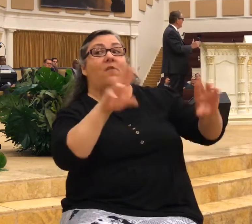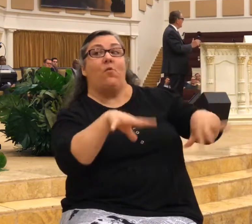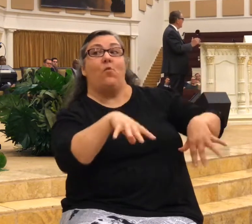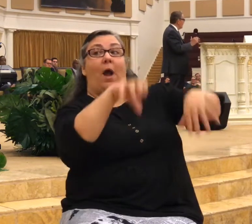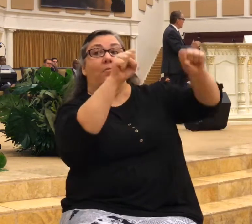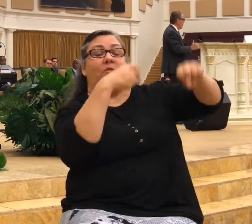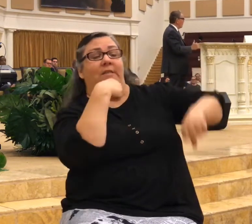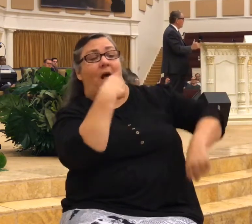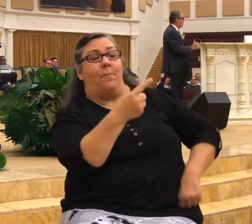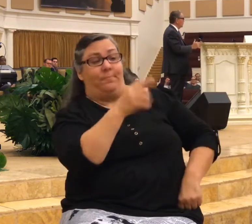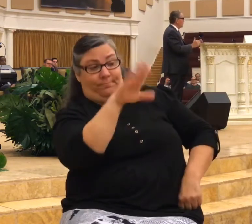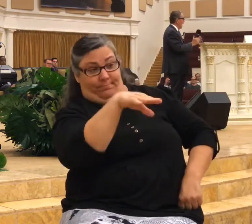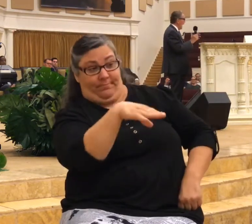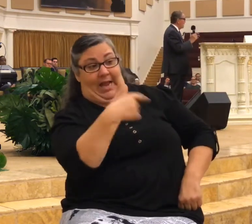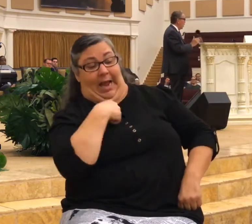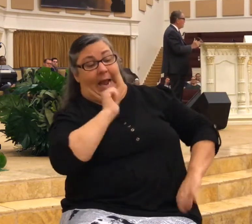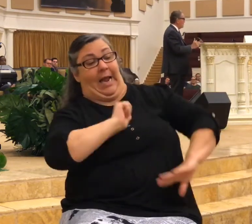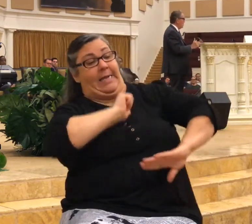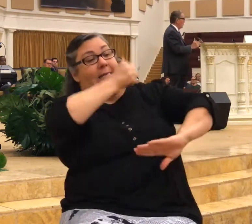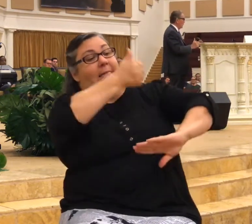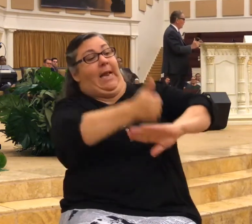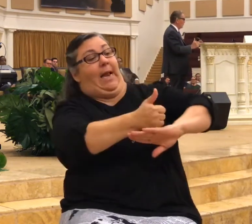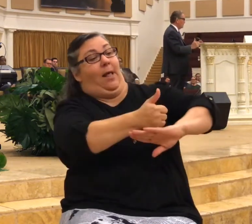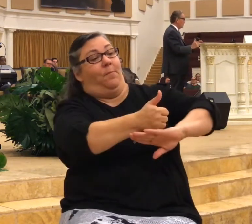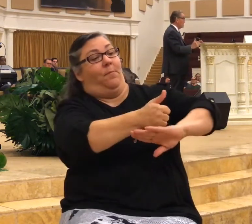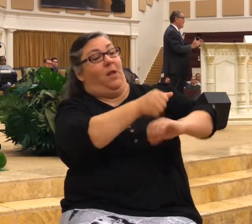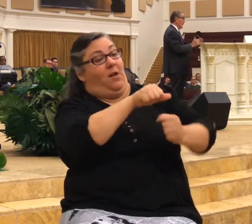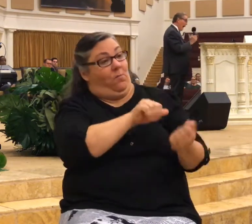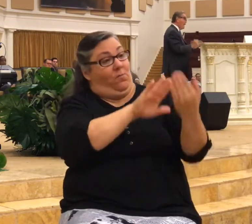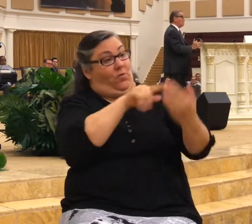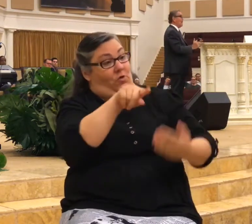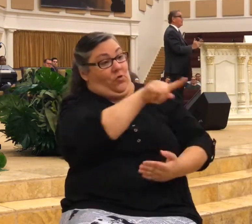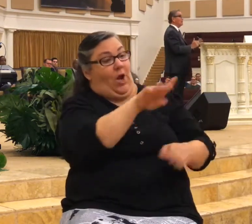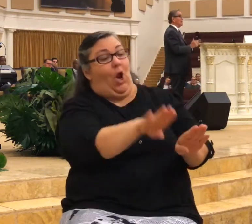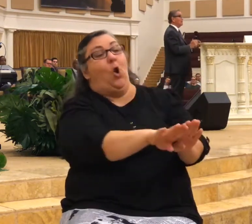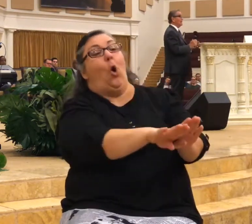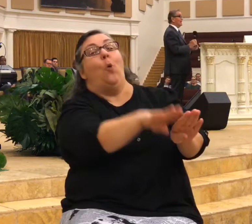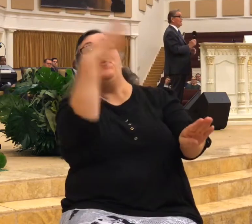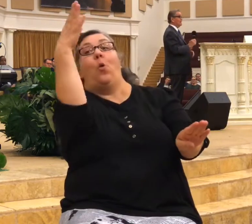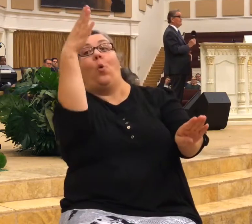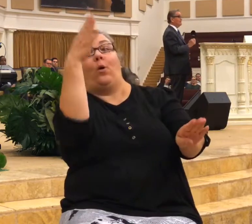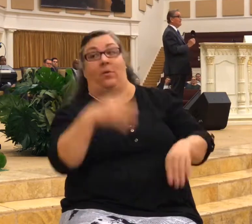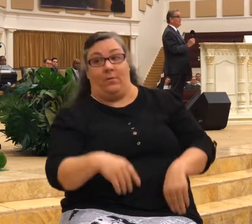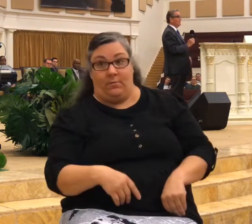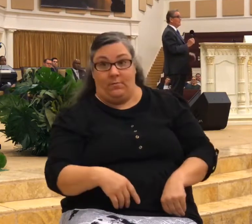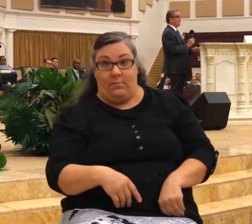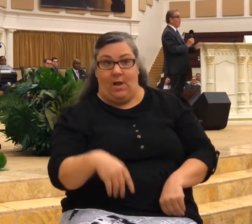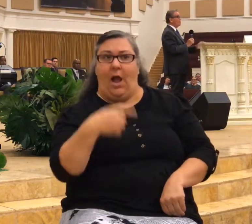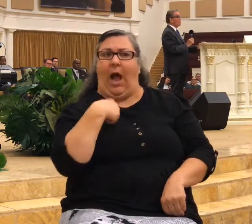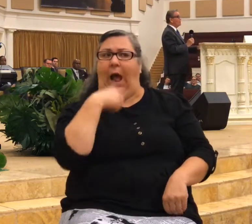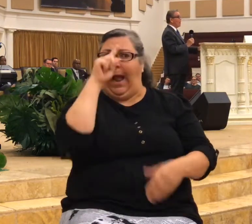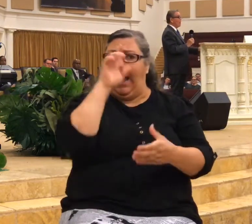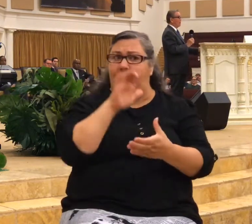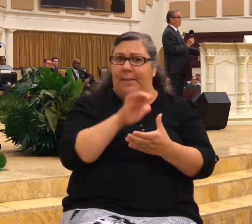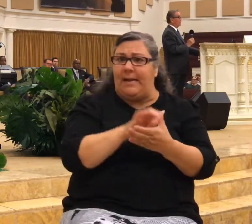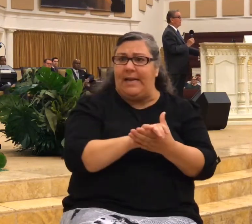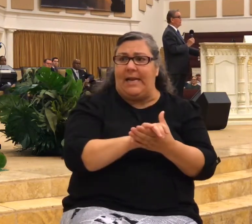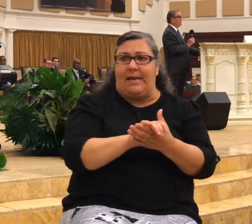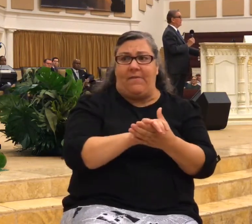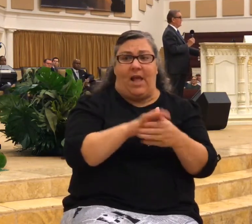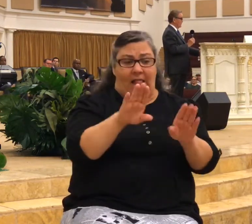set before you an open door. I personally believe that the open